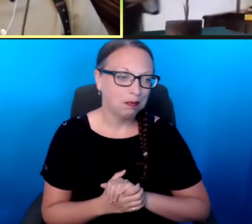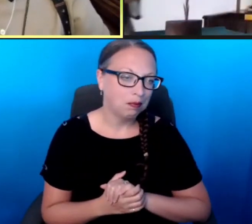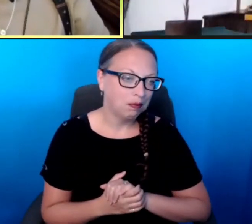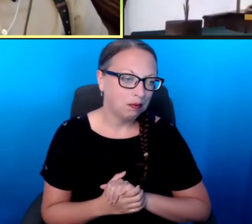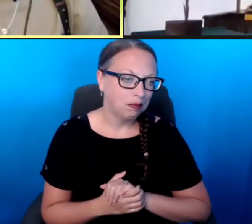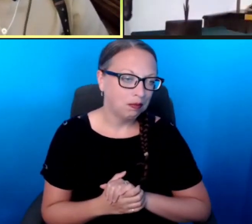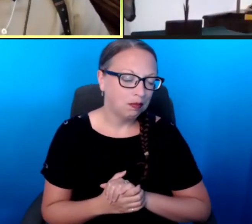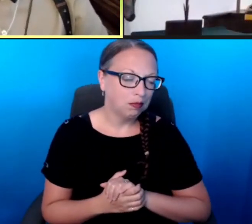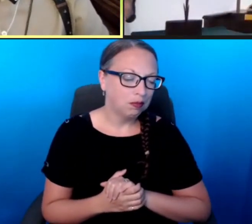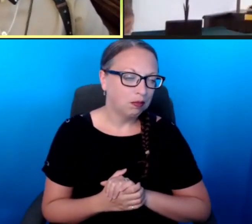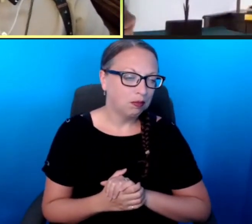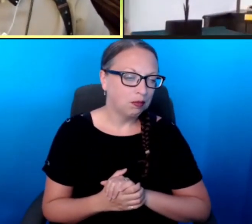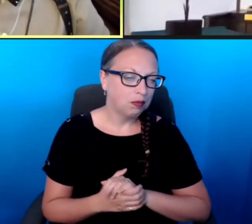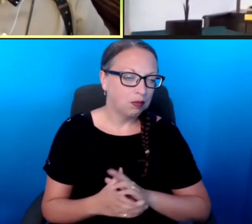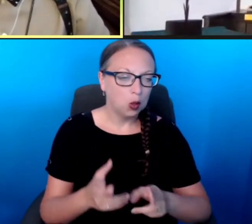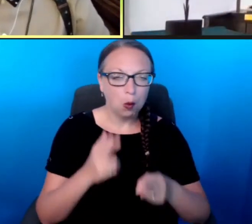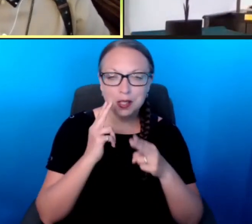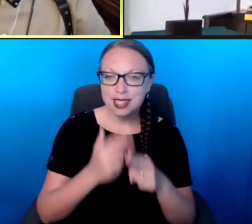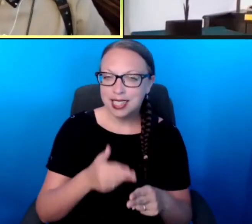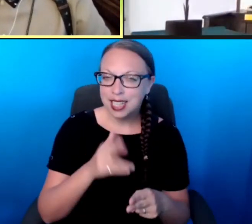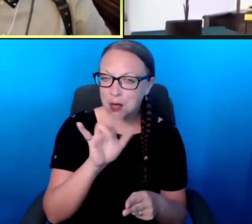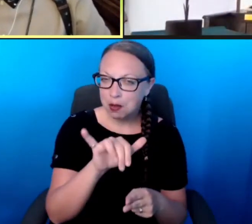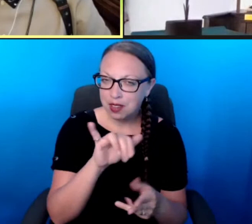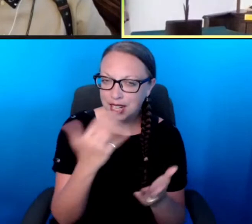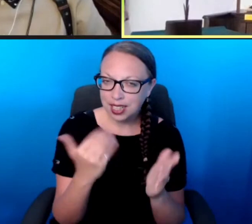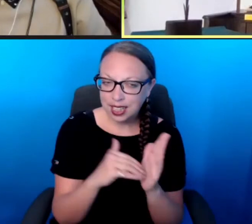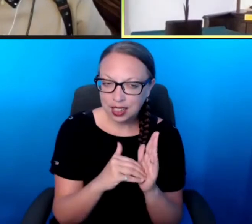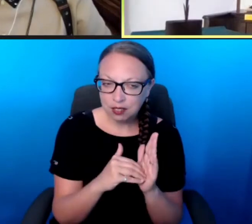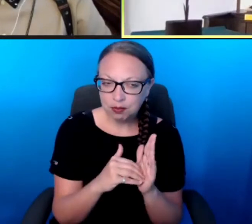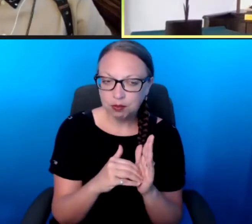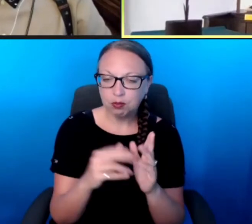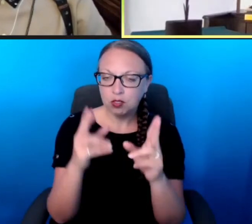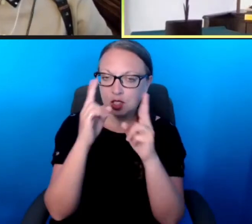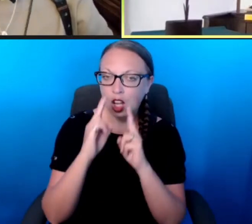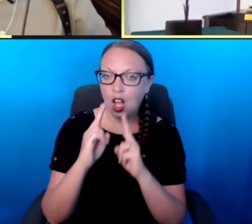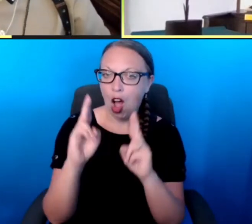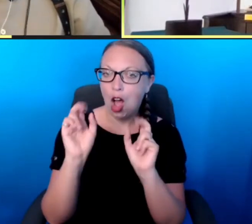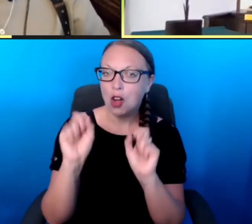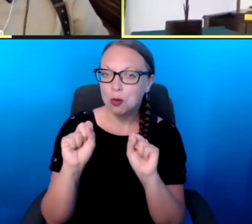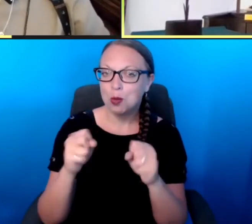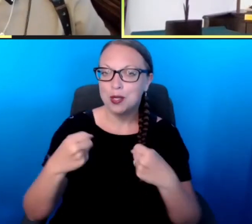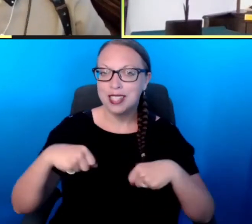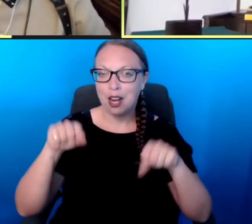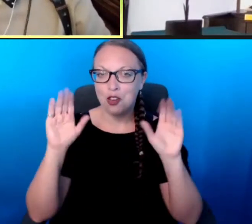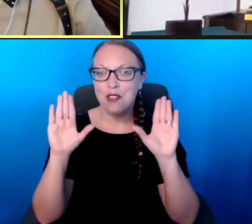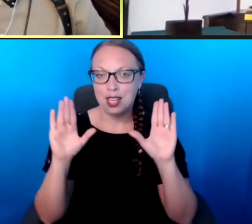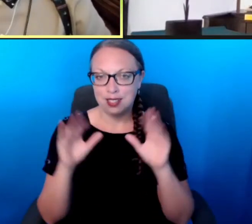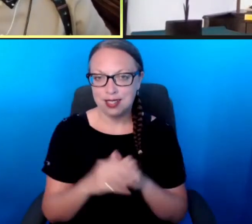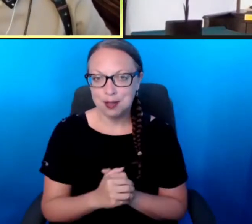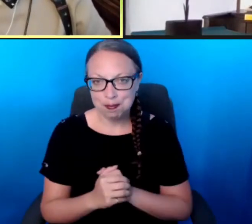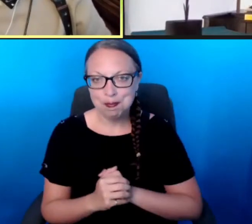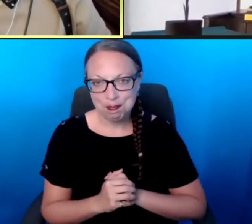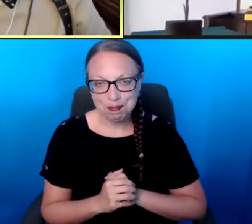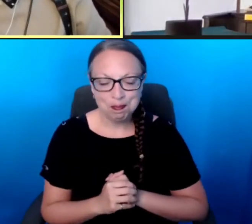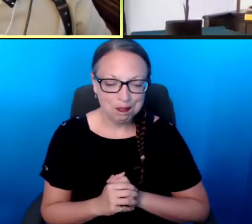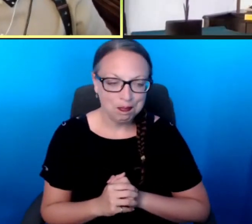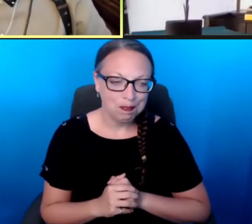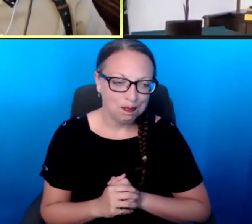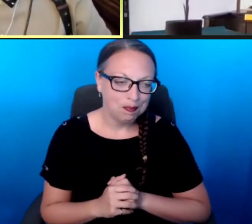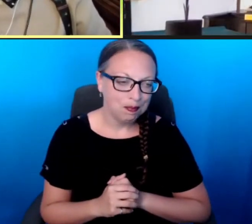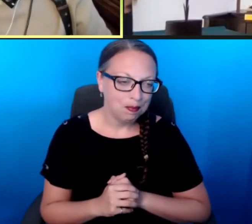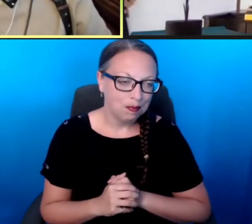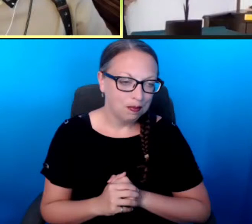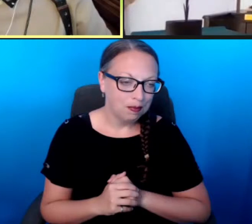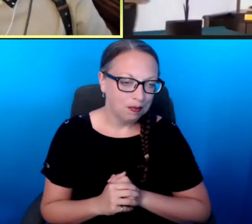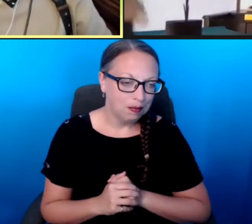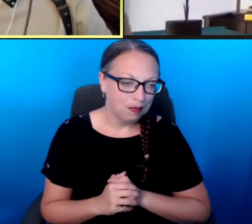of that again, Fletch. It was hard to understand. Honorable Sacrifice. Honorable Sacrifice. Okay. And blue in the face.